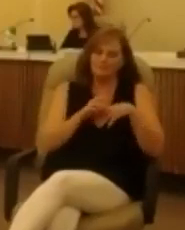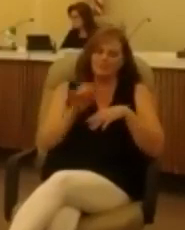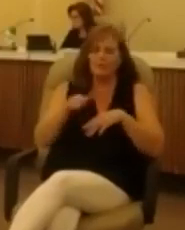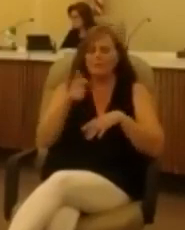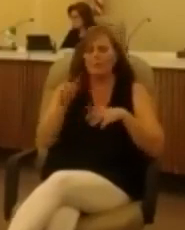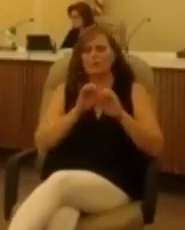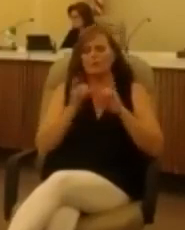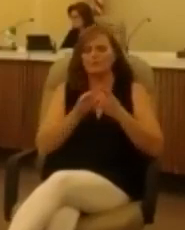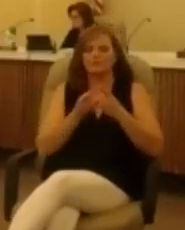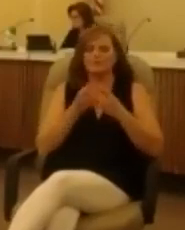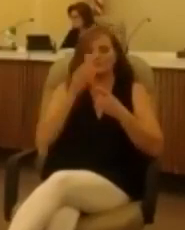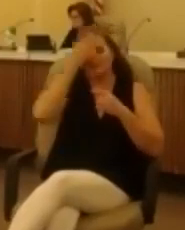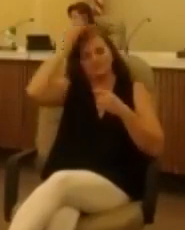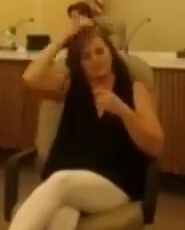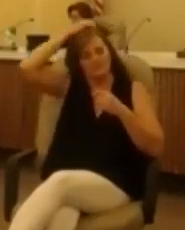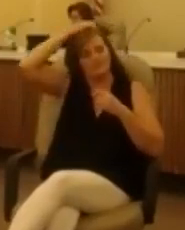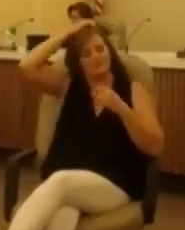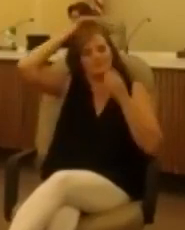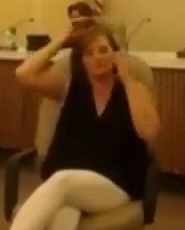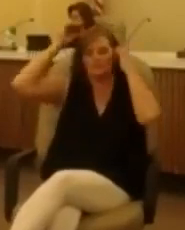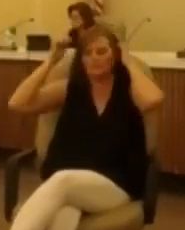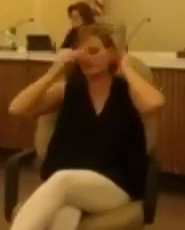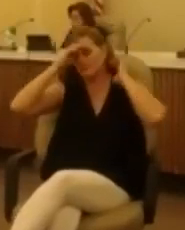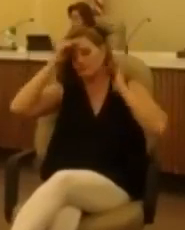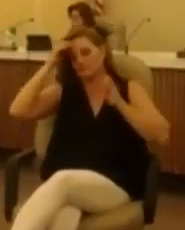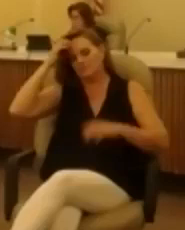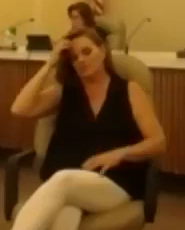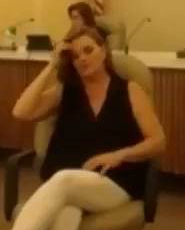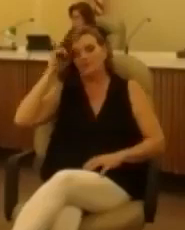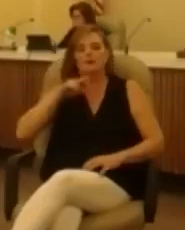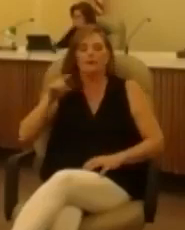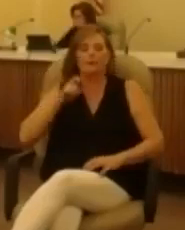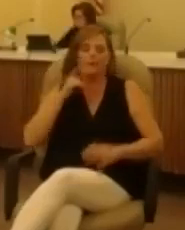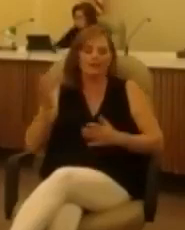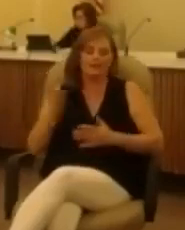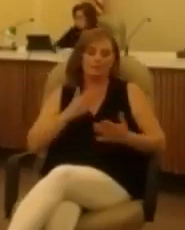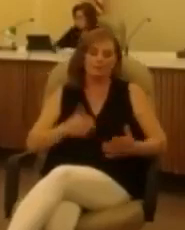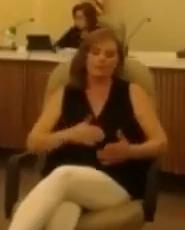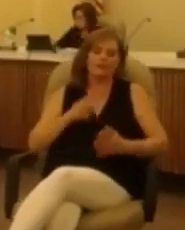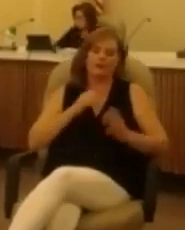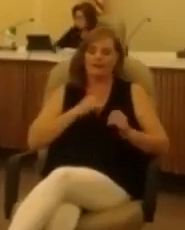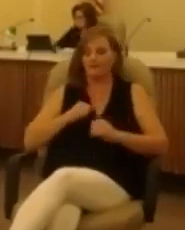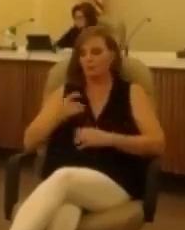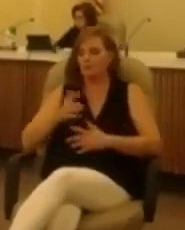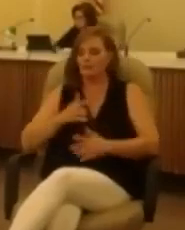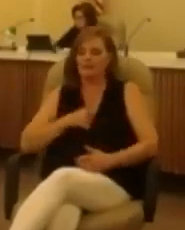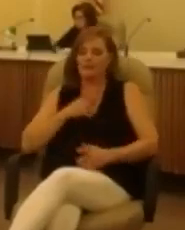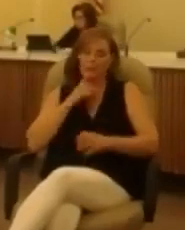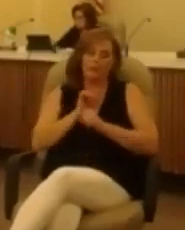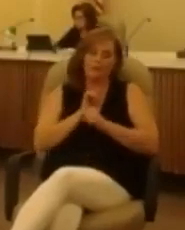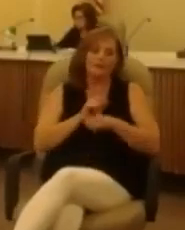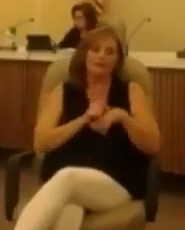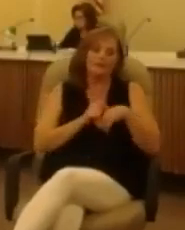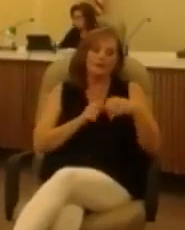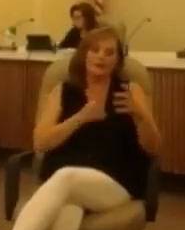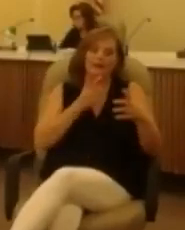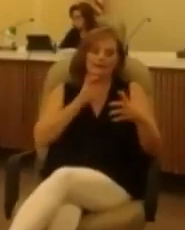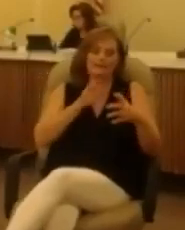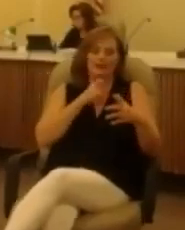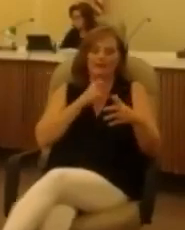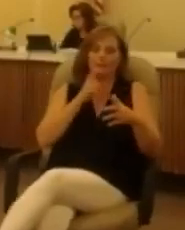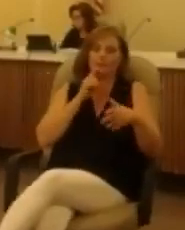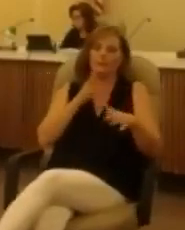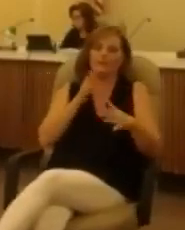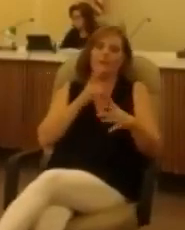basically have to bring individuals in and work with them, it's going to take away from some of their ability to get